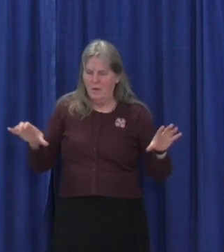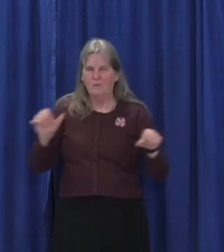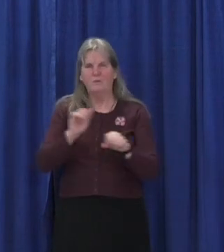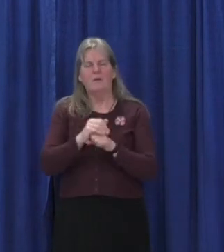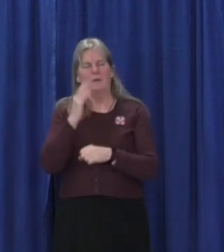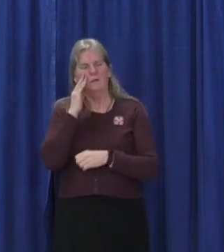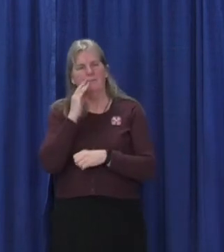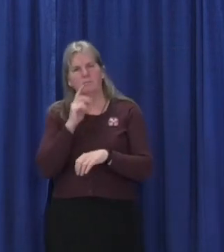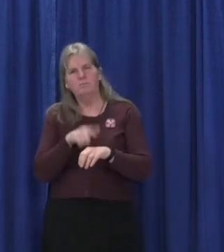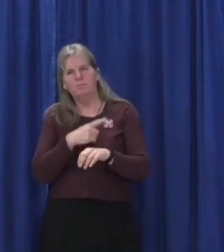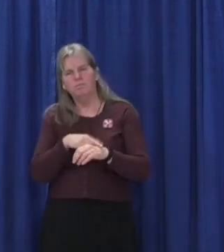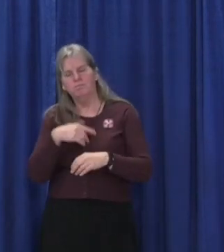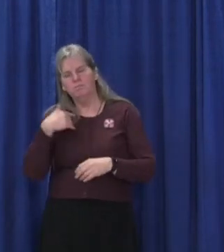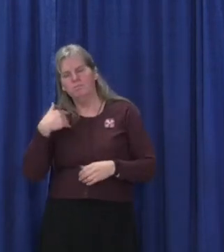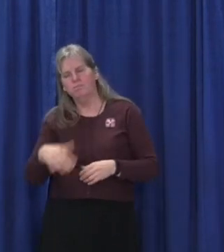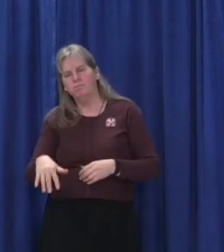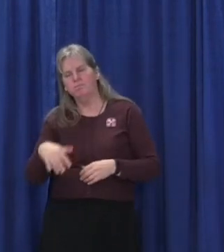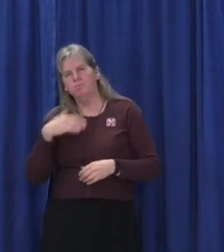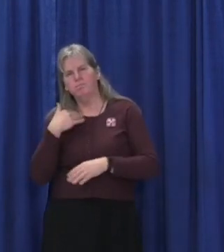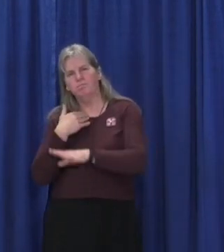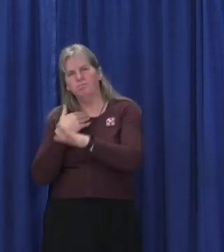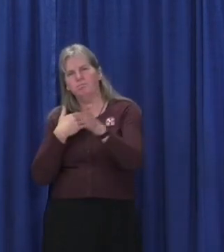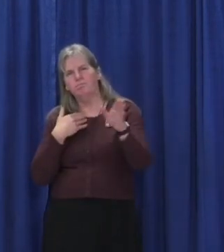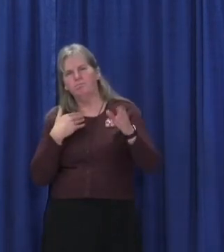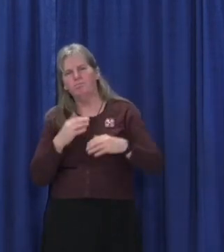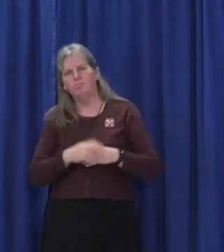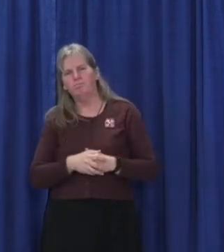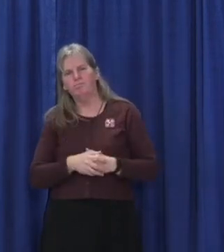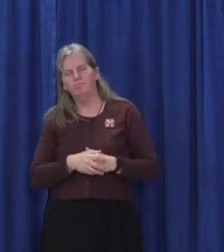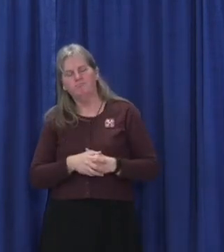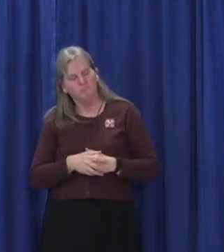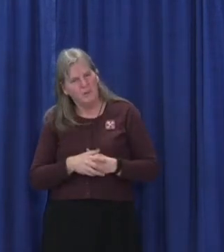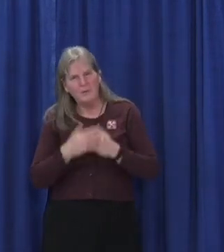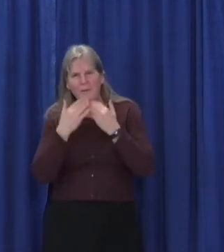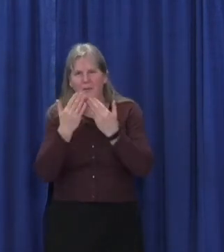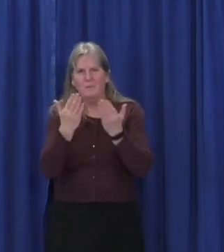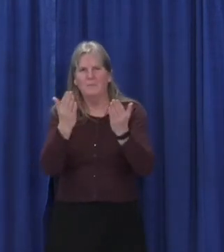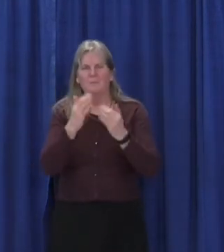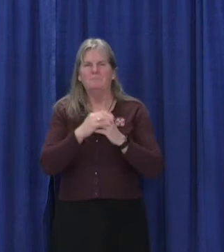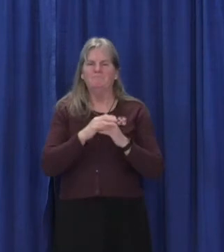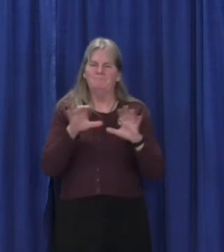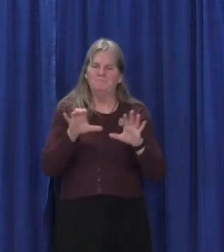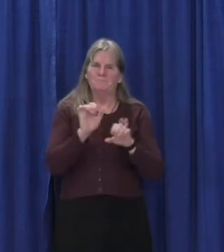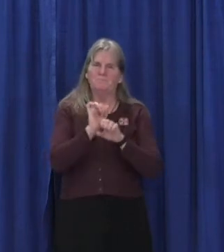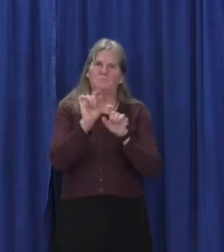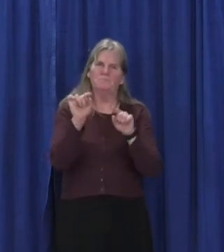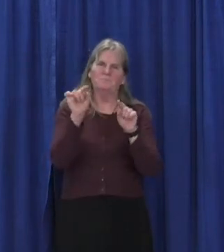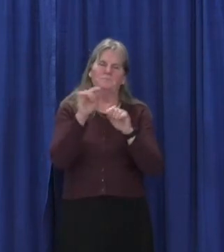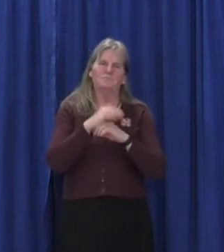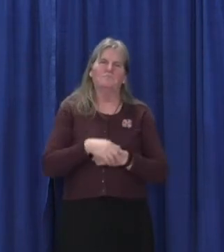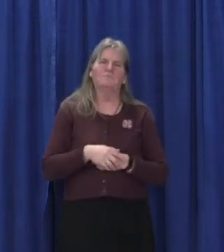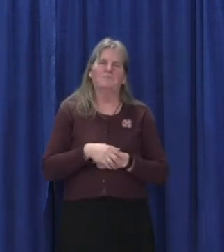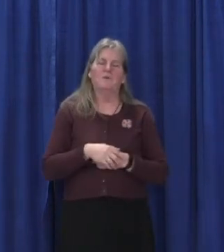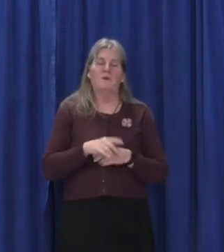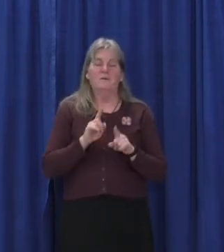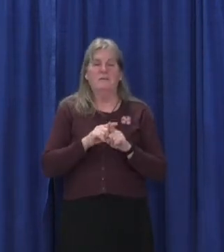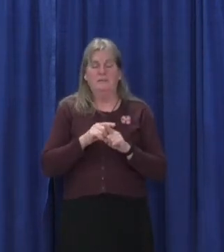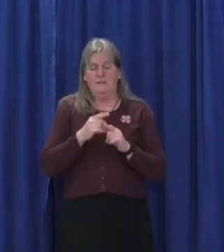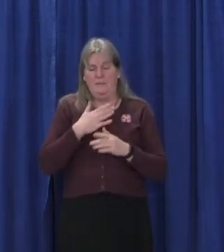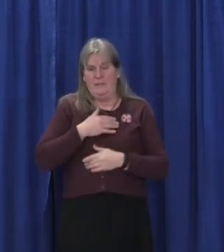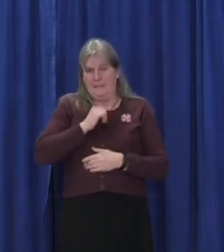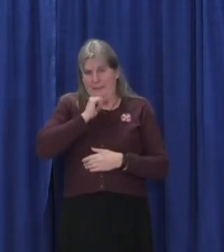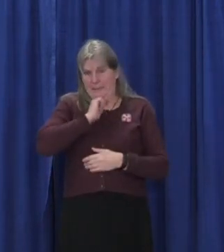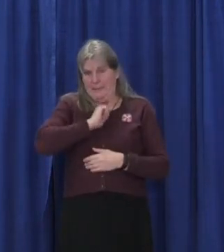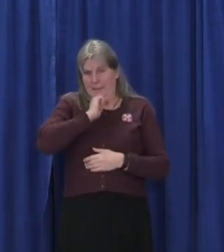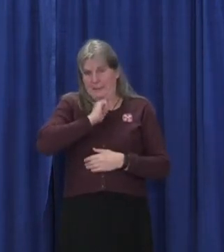long haul. And I want to also ask you to tighten your seatbelt for the challenges